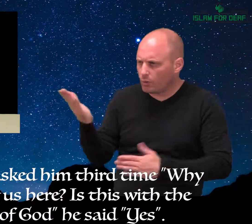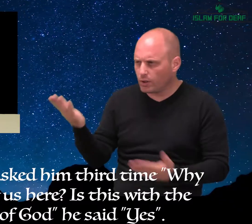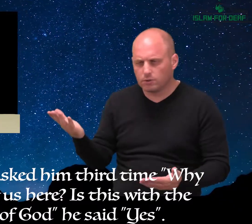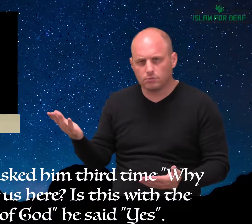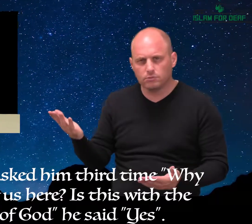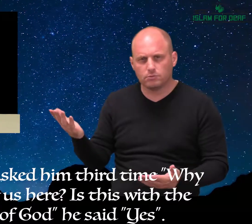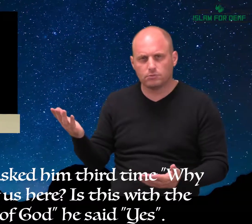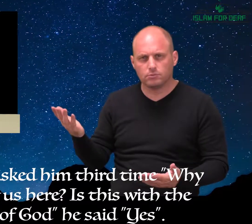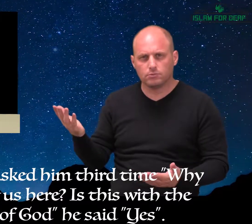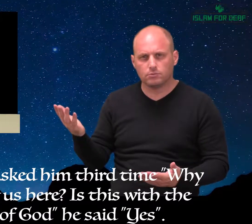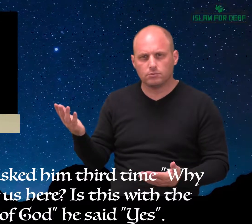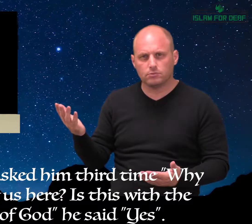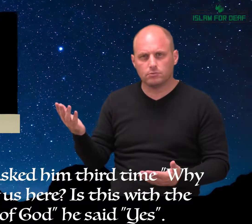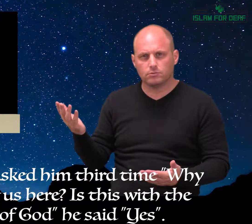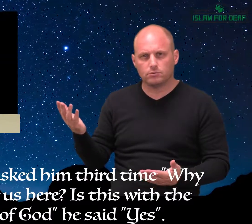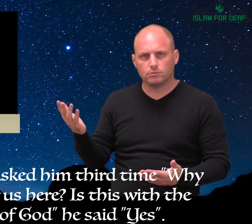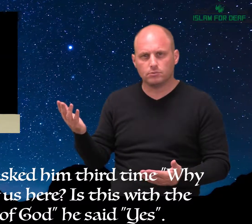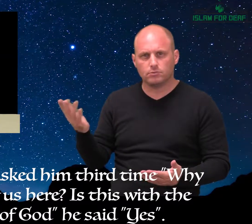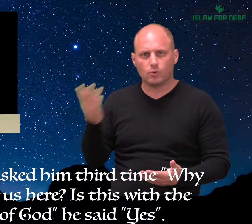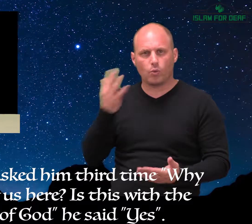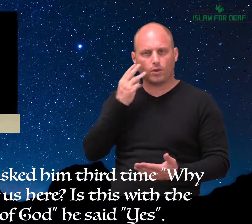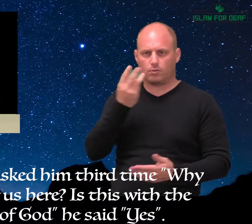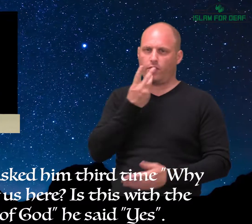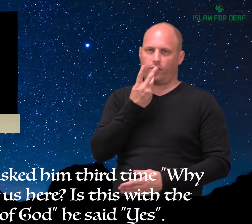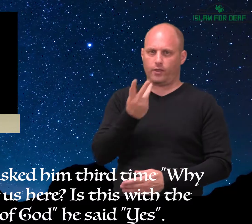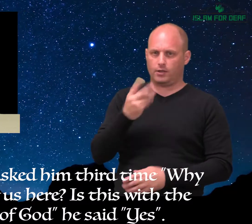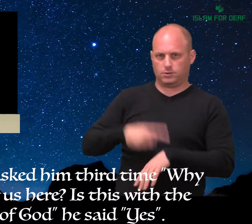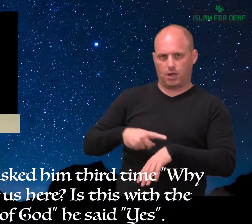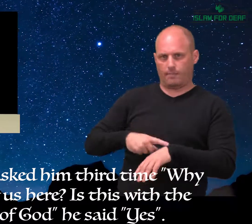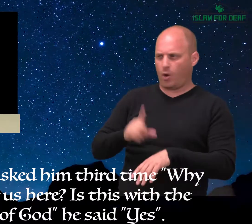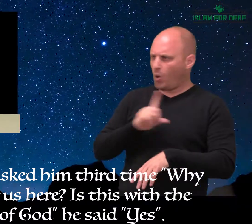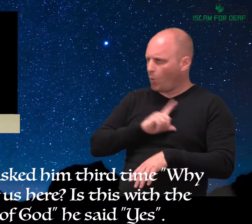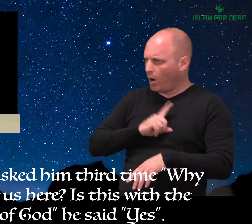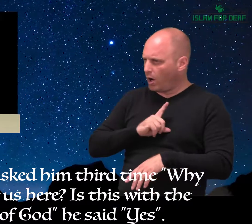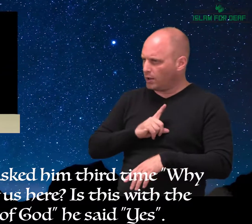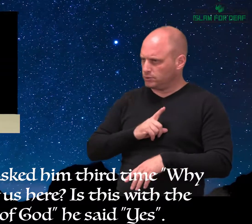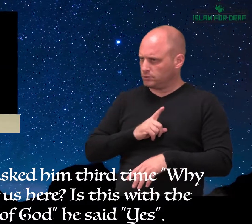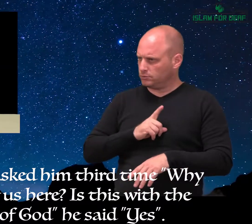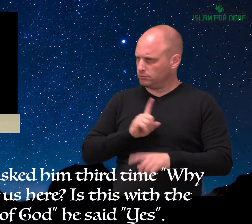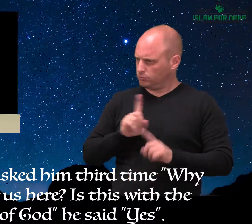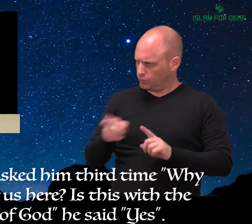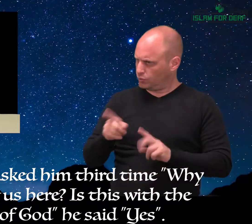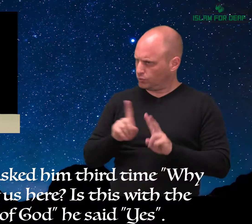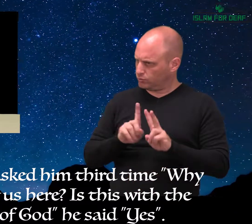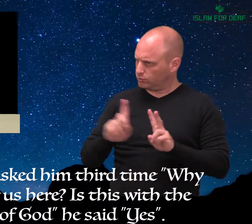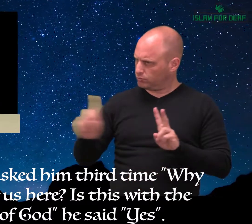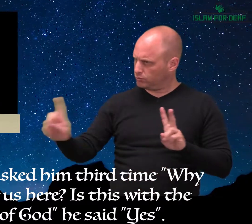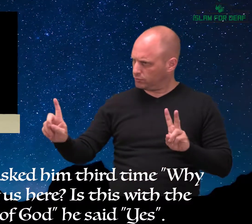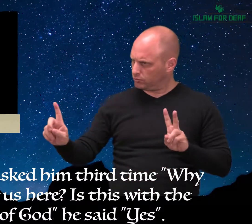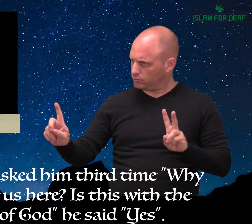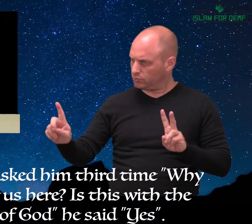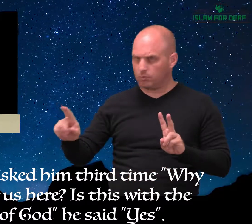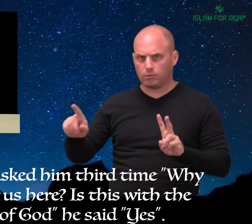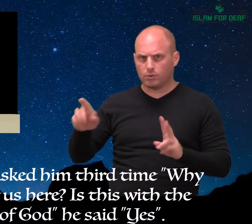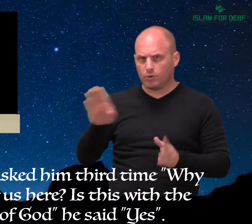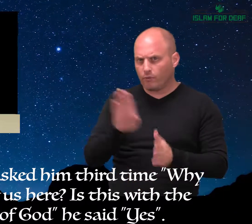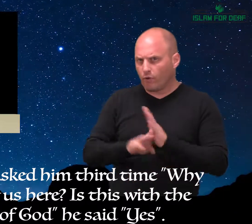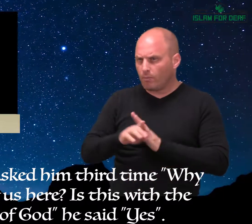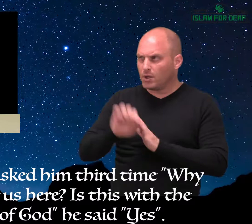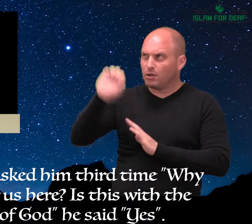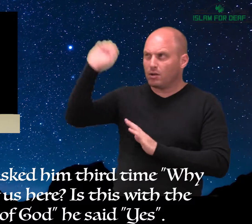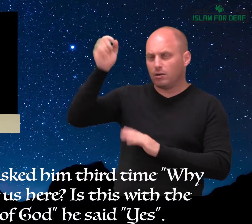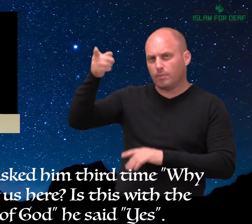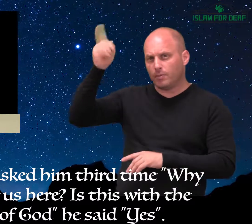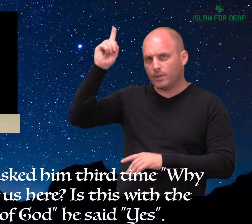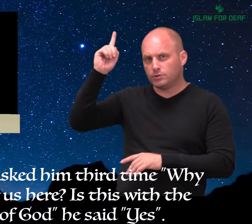And when she asked him third time, why are you leaving us here? Is this with the permission of God? He said,